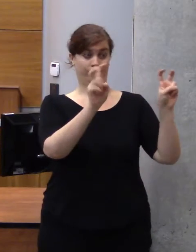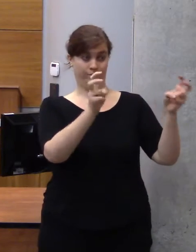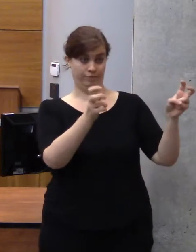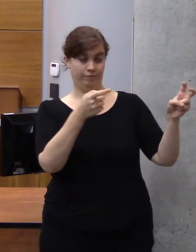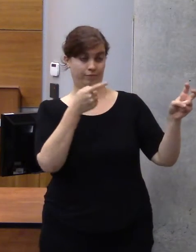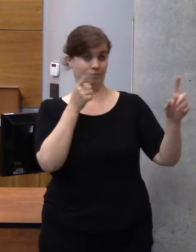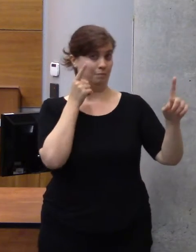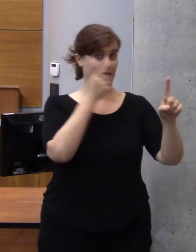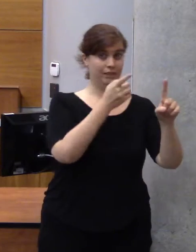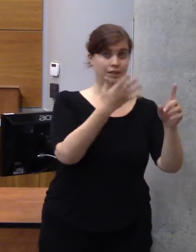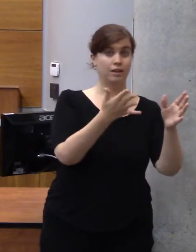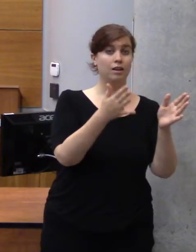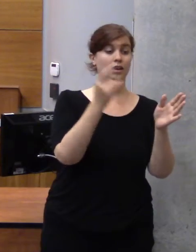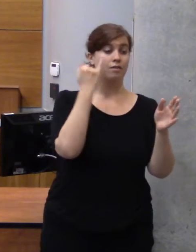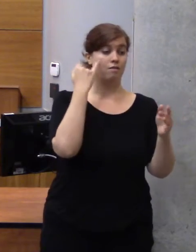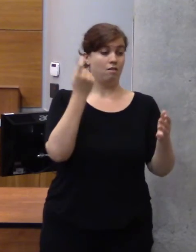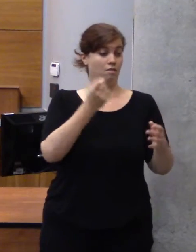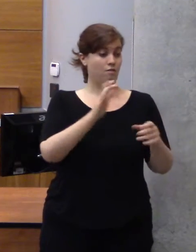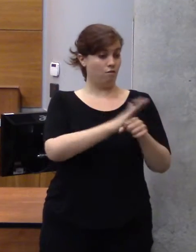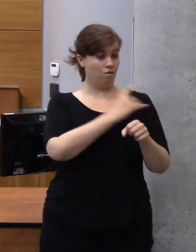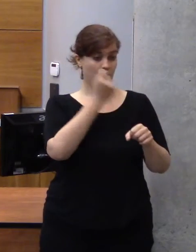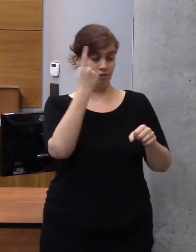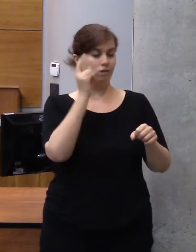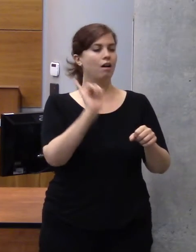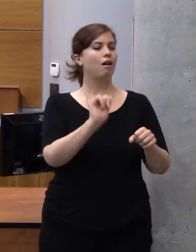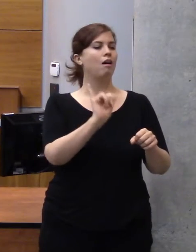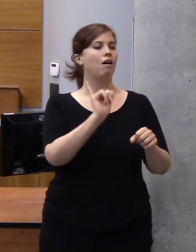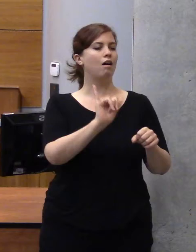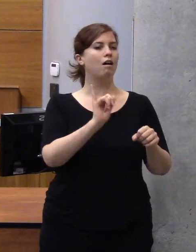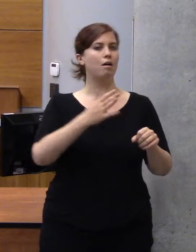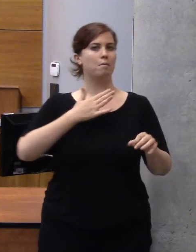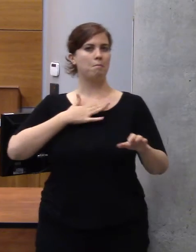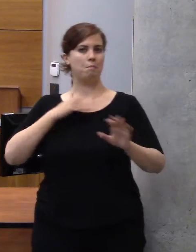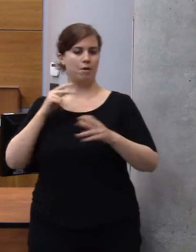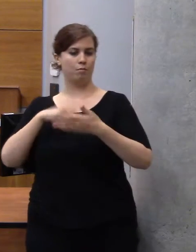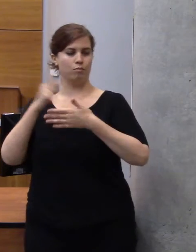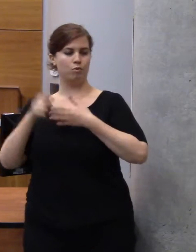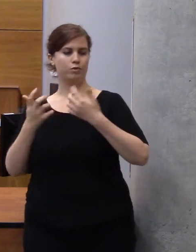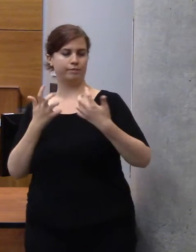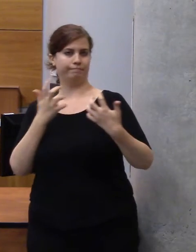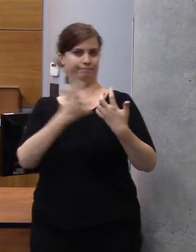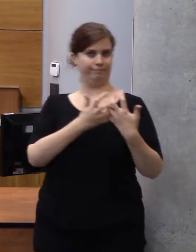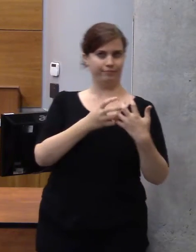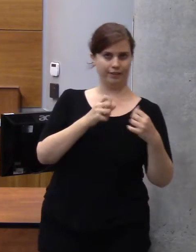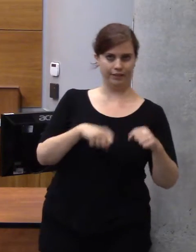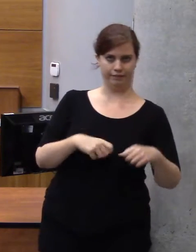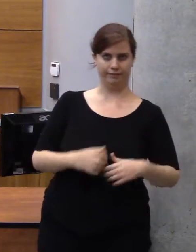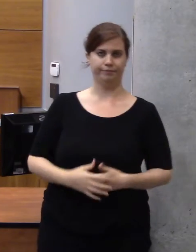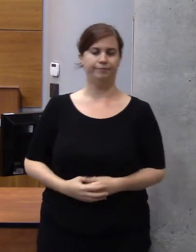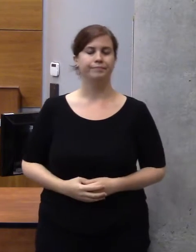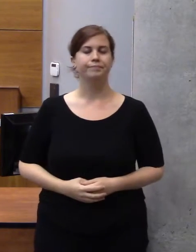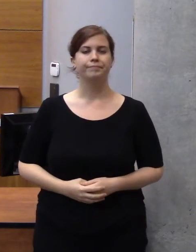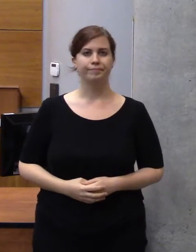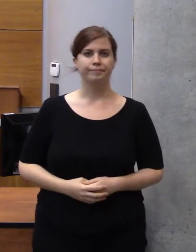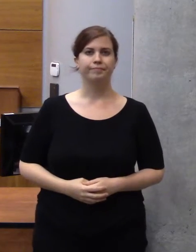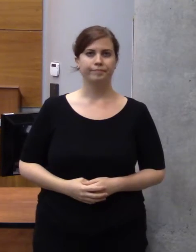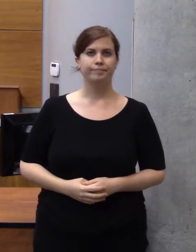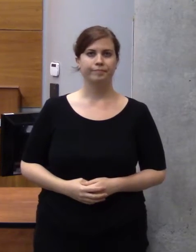able to include that in as perhaps a means of alternative education or community building. Look at how